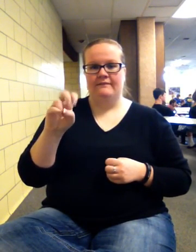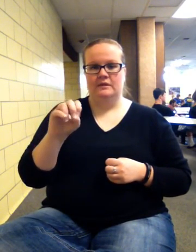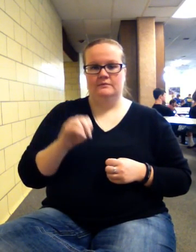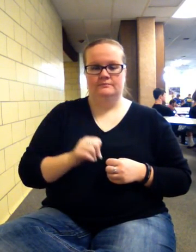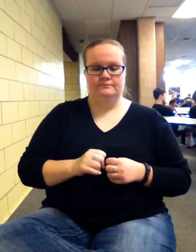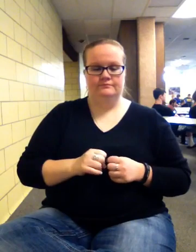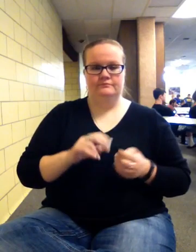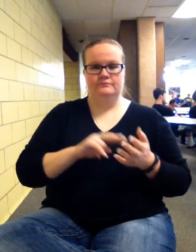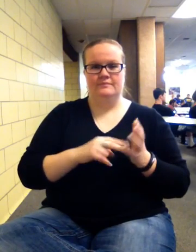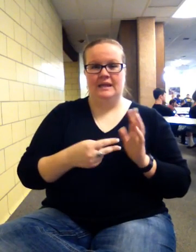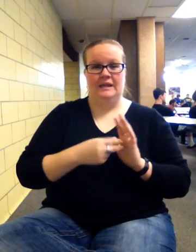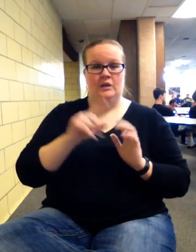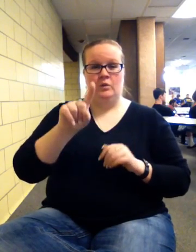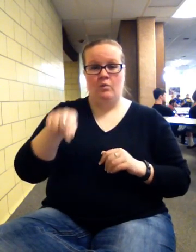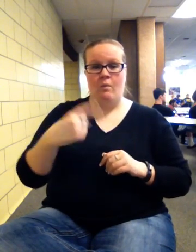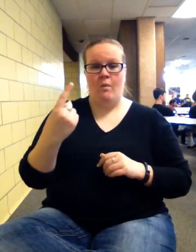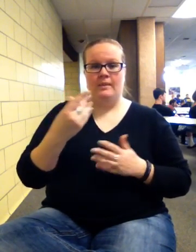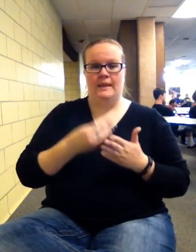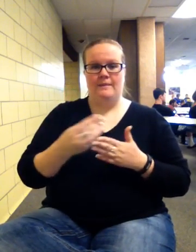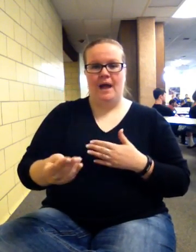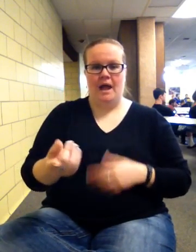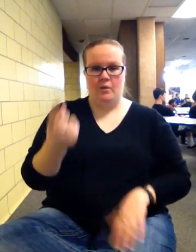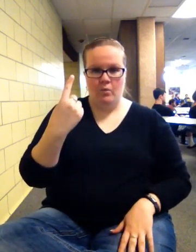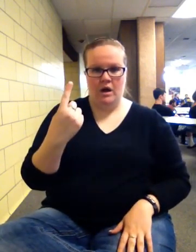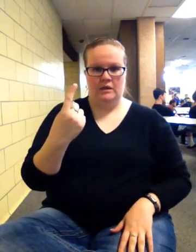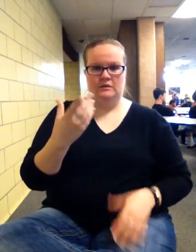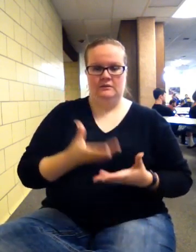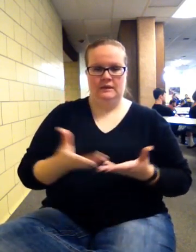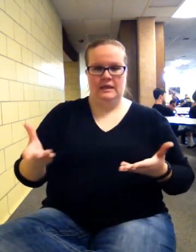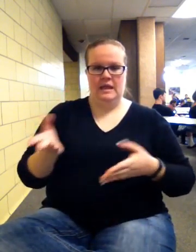Meaning you're only going to buy one item at the end of your decision.